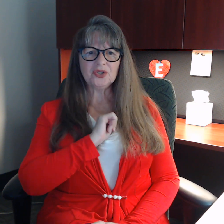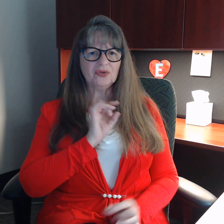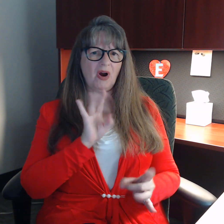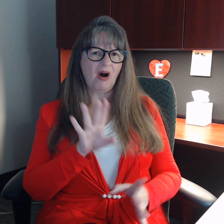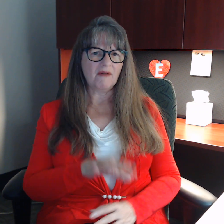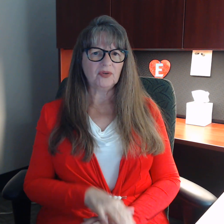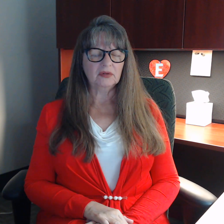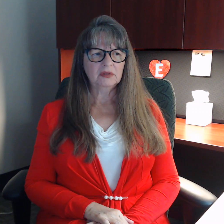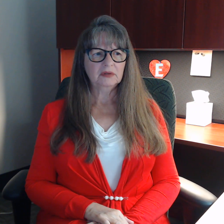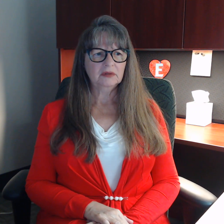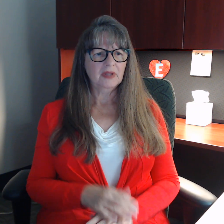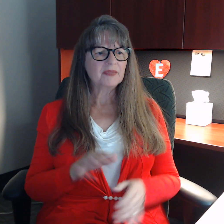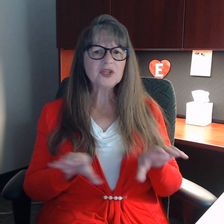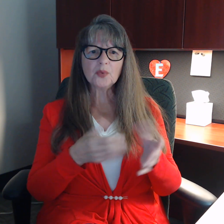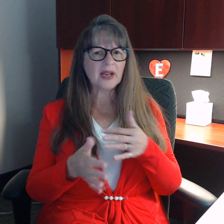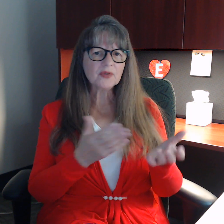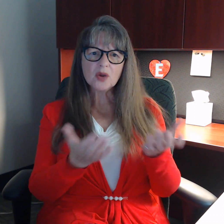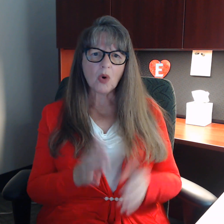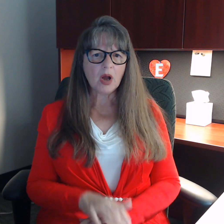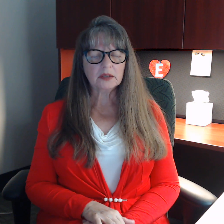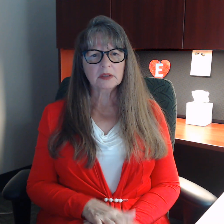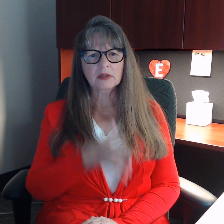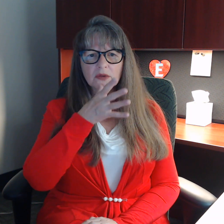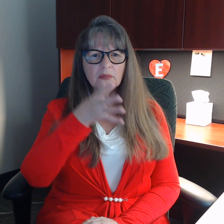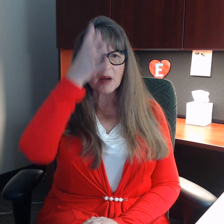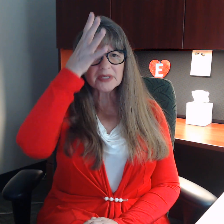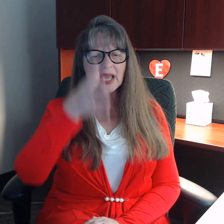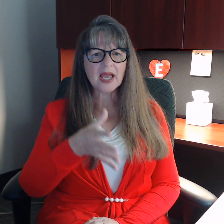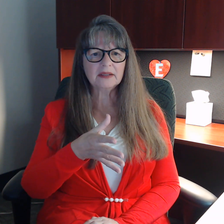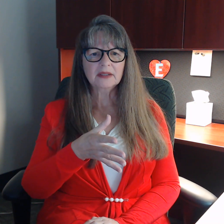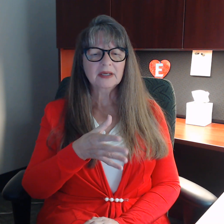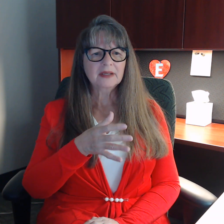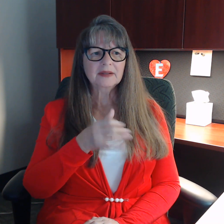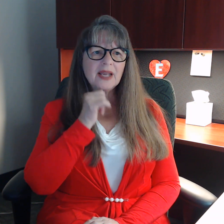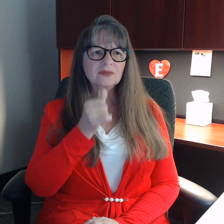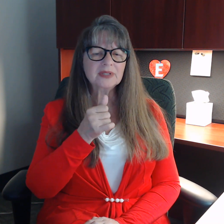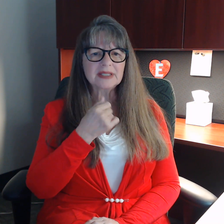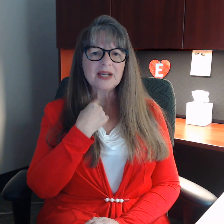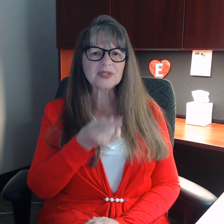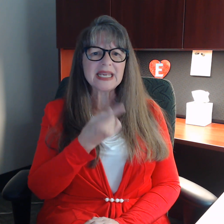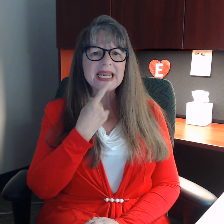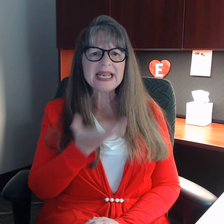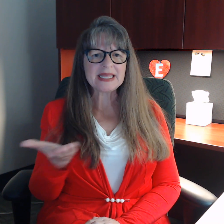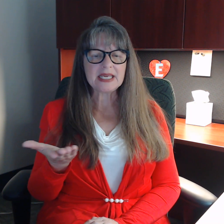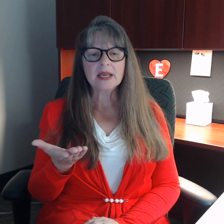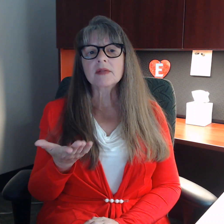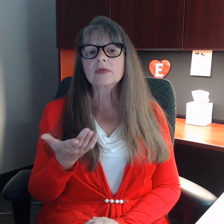attitude awful. They do whatever they want. Their mom and dad, they don't say anything. You